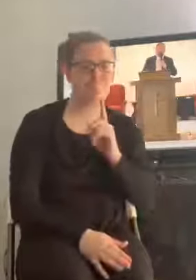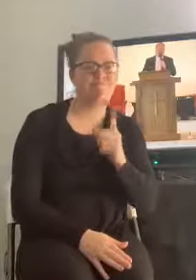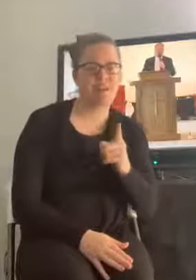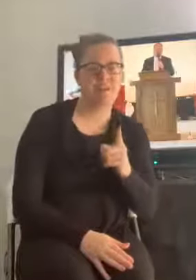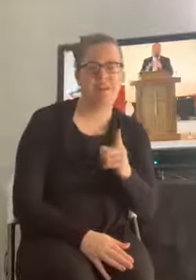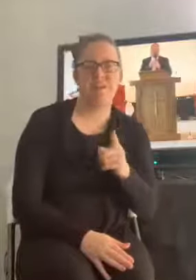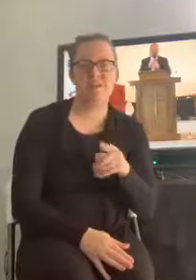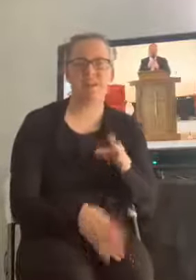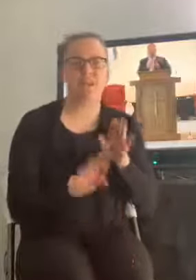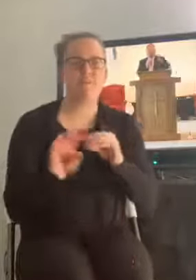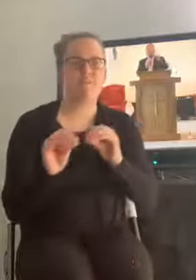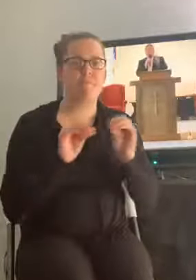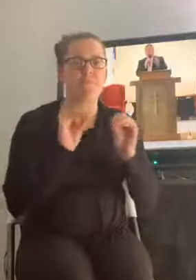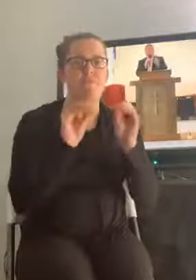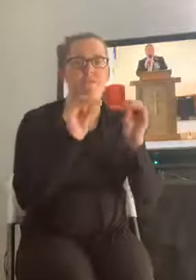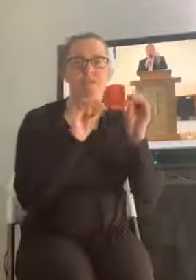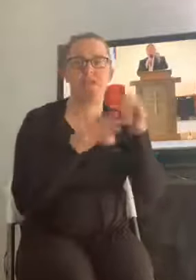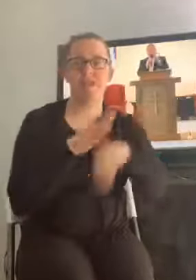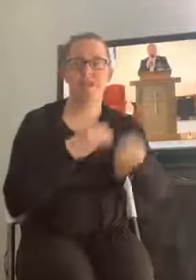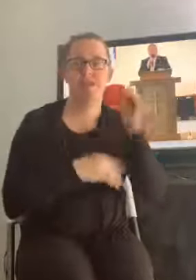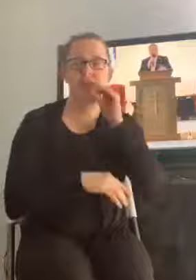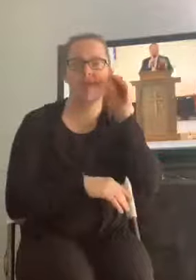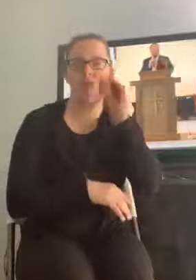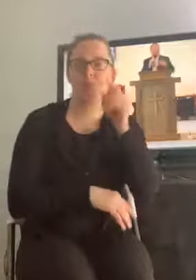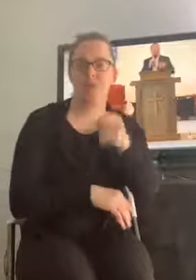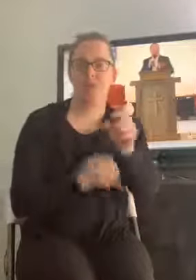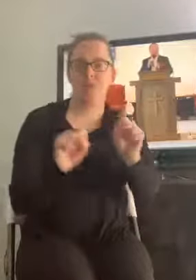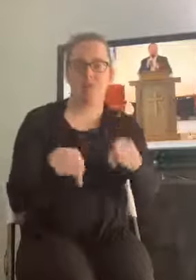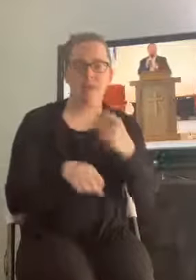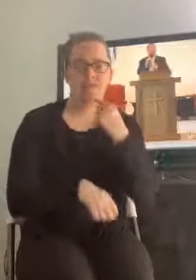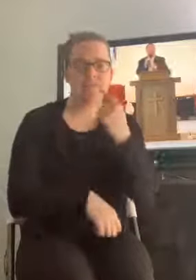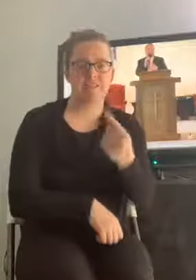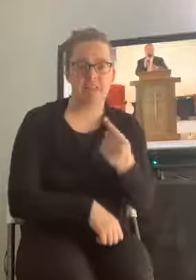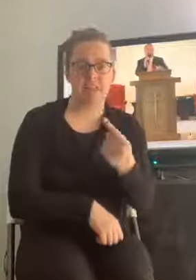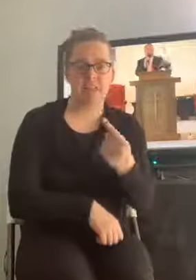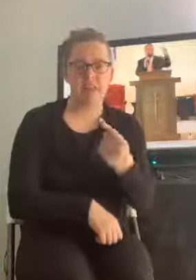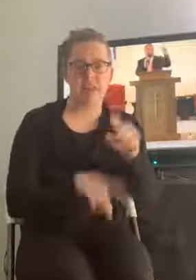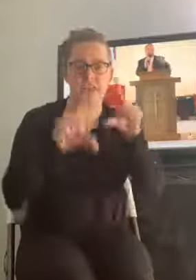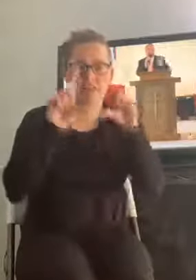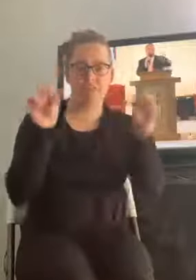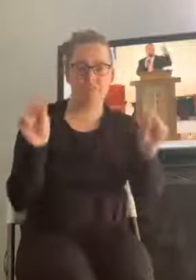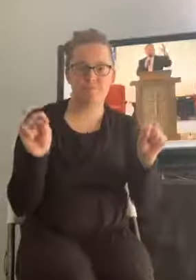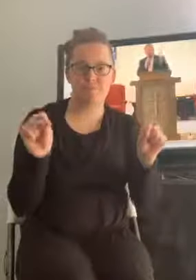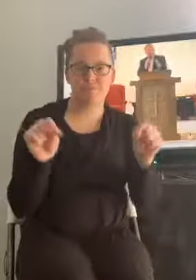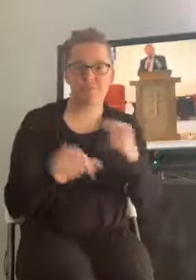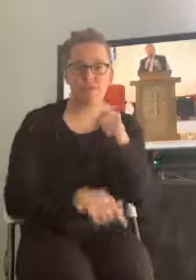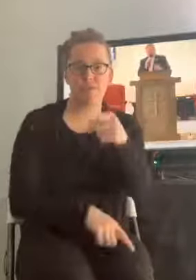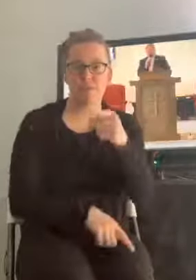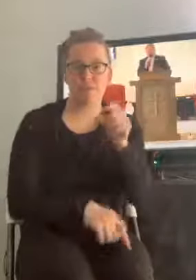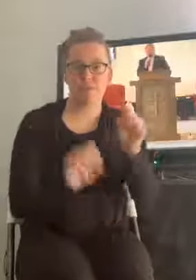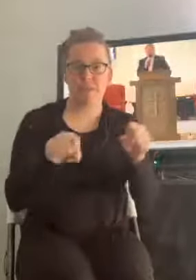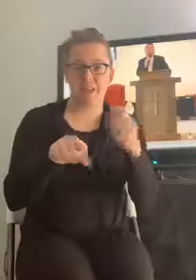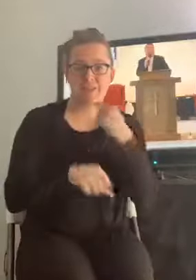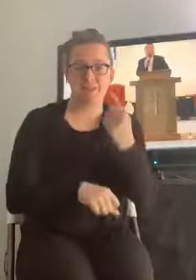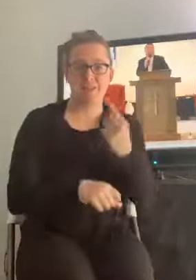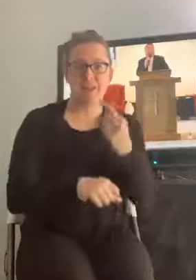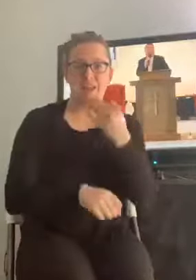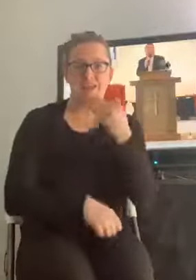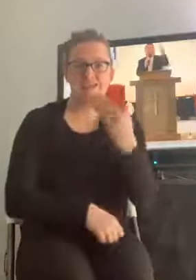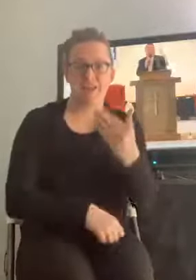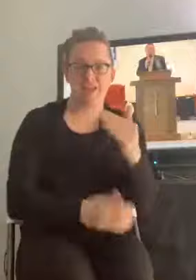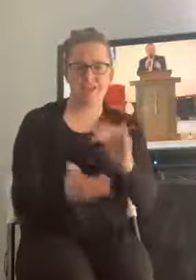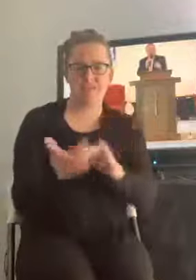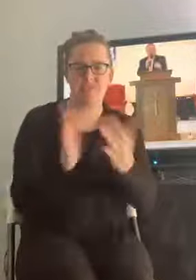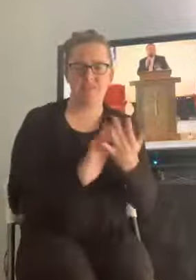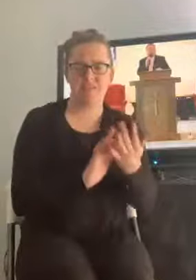some of your homes right now. You can say it to the screen. I know you can't see me physically, but you can say, thank you, Jesus, where you